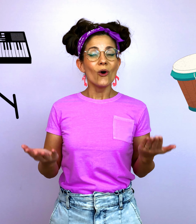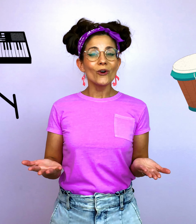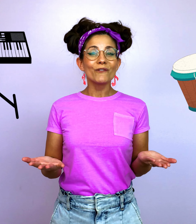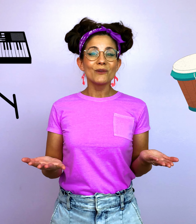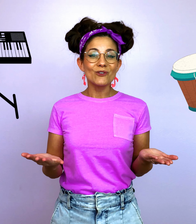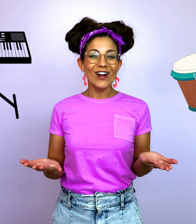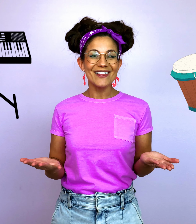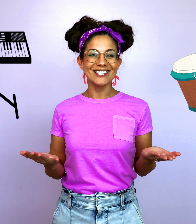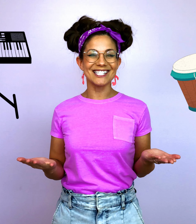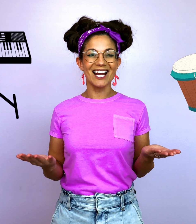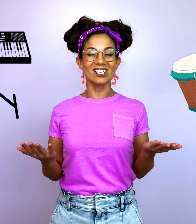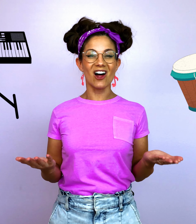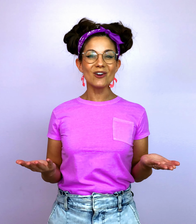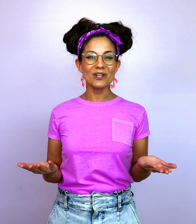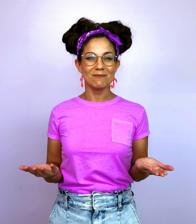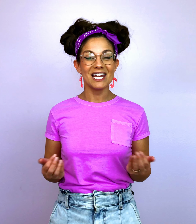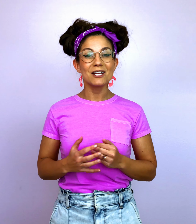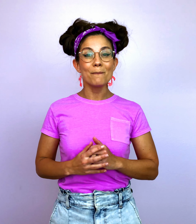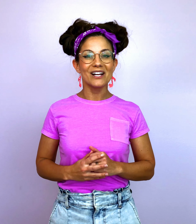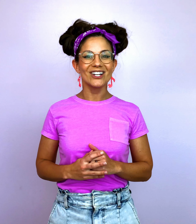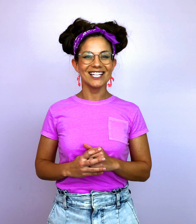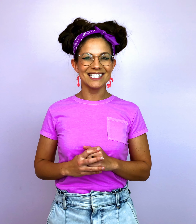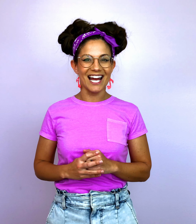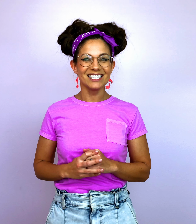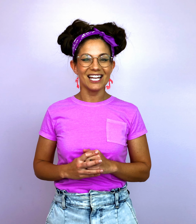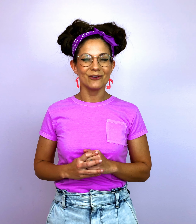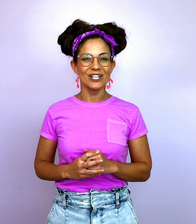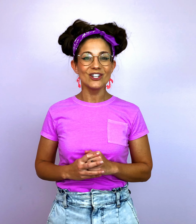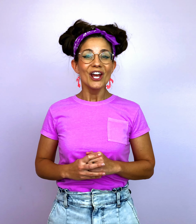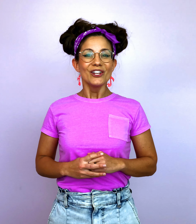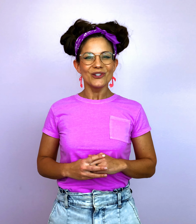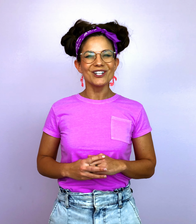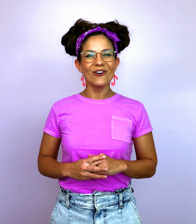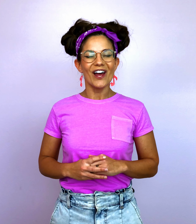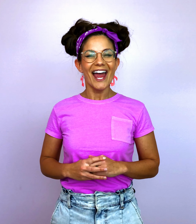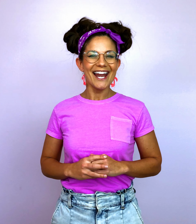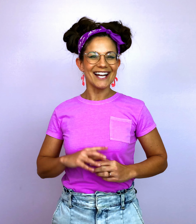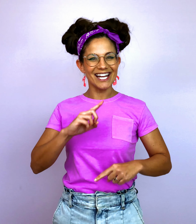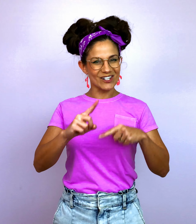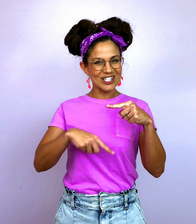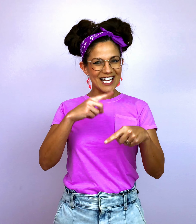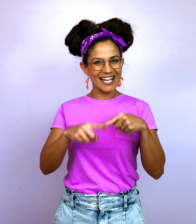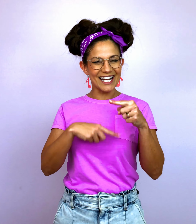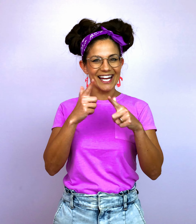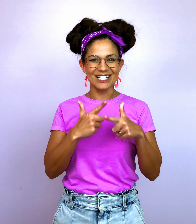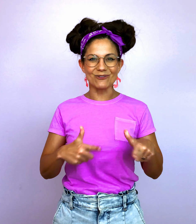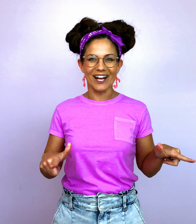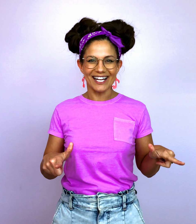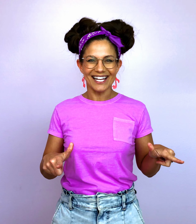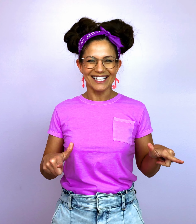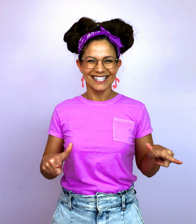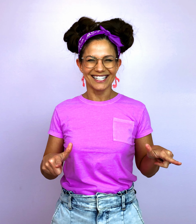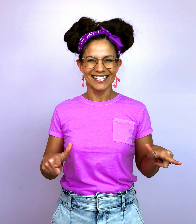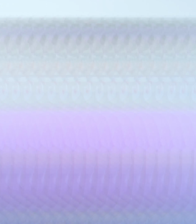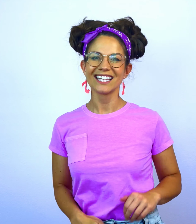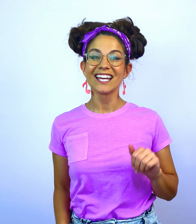Or if you would rather sign along with me in American Sign Language, you can go ahead and get your signing hands ready.